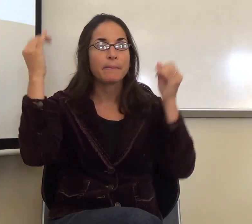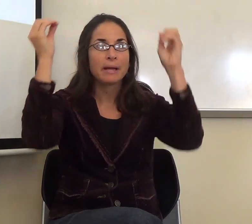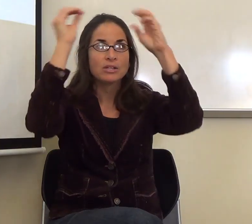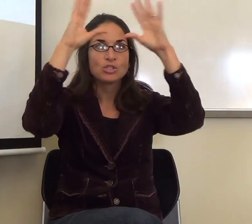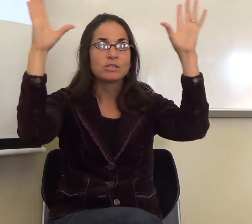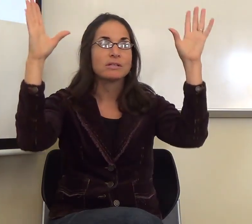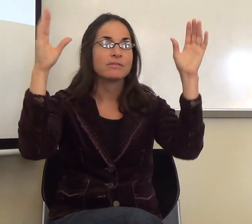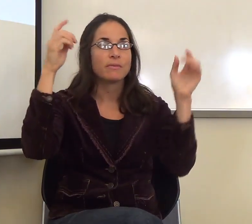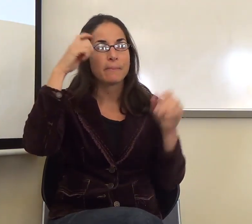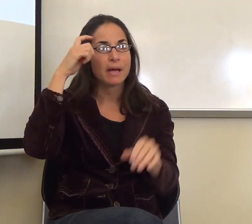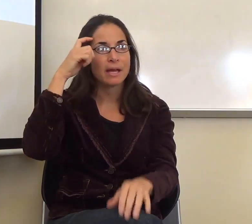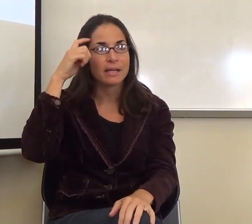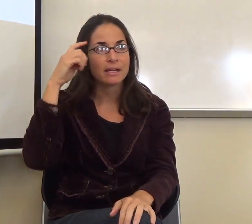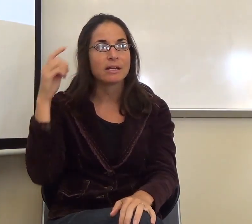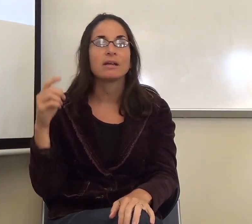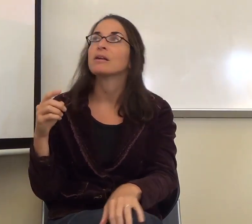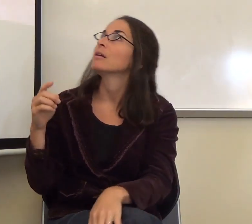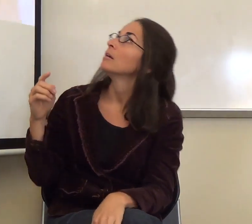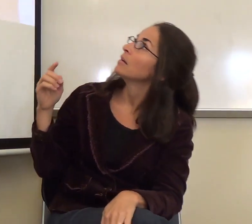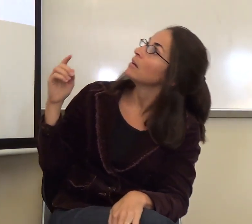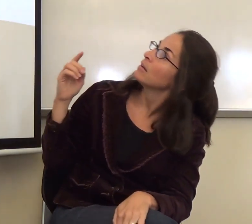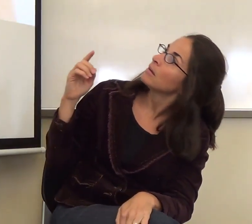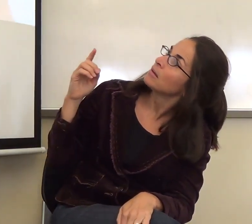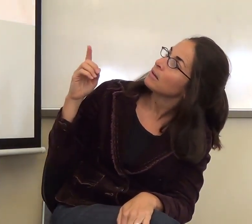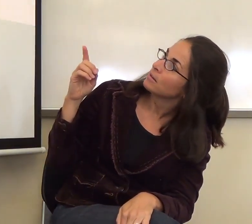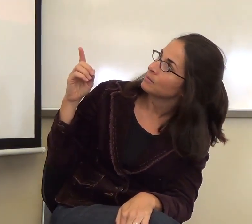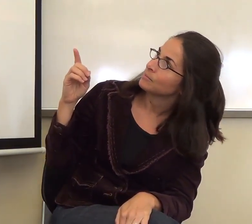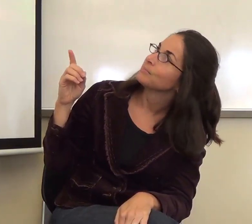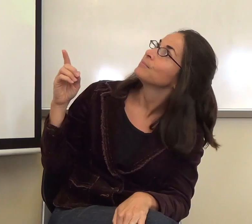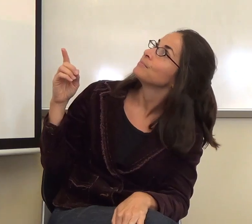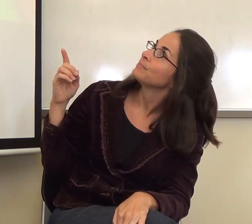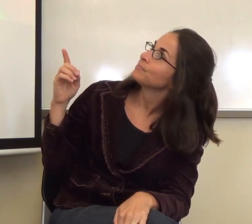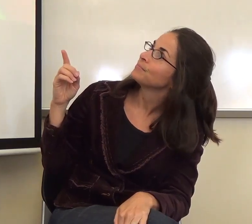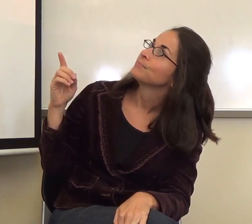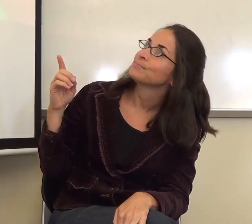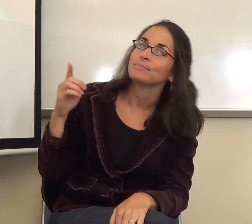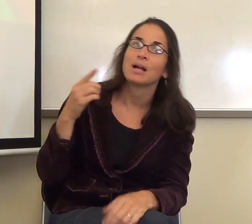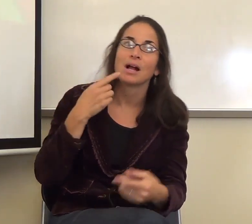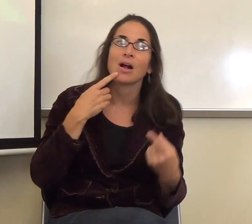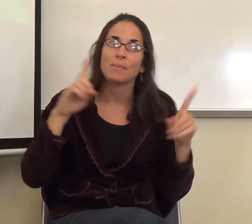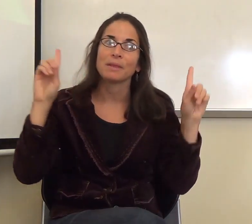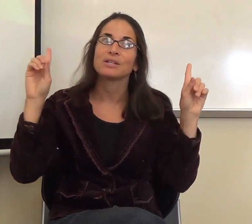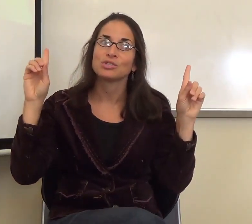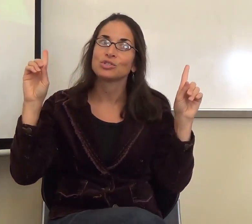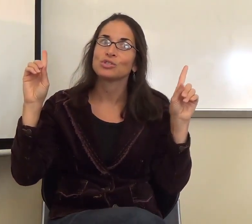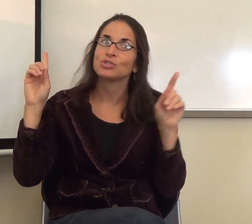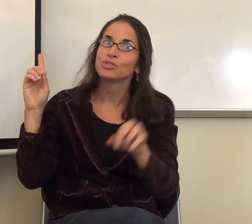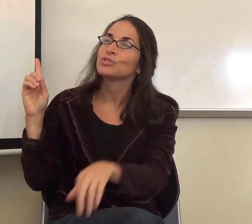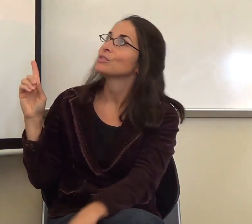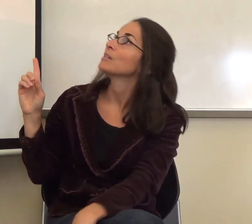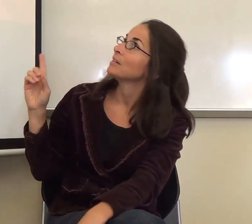mind. Yeah, what good. See, and again, you guys can almost do this in your sleep, right?